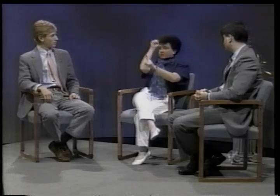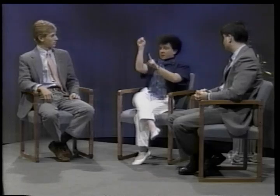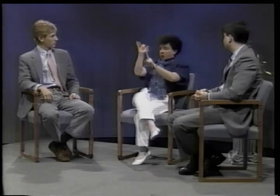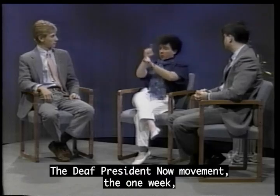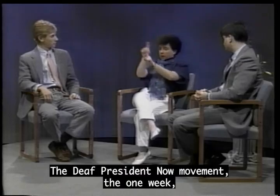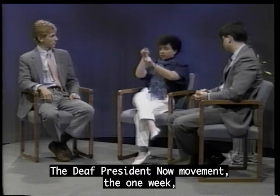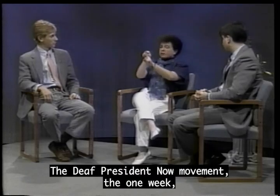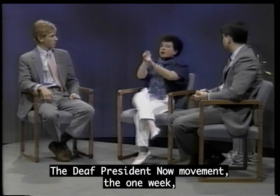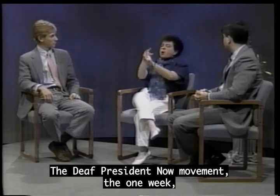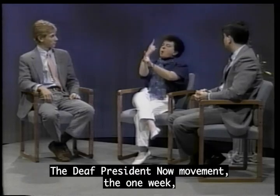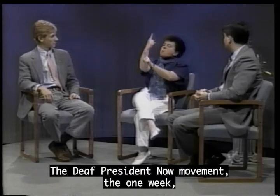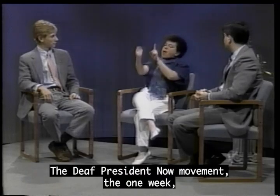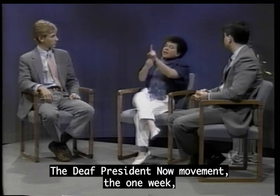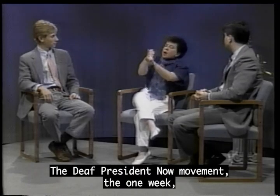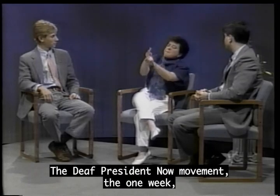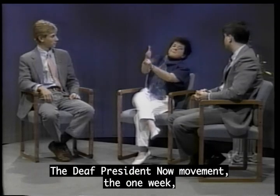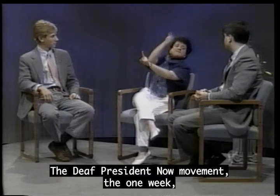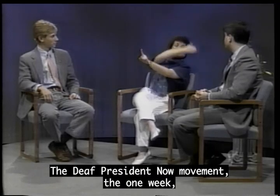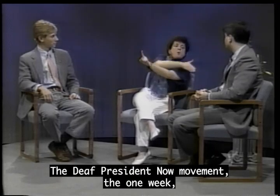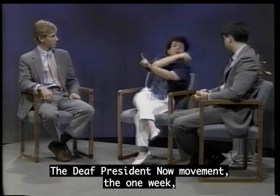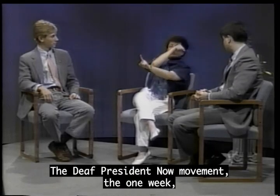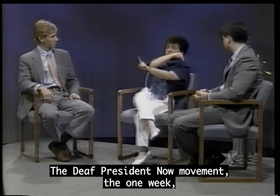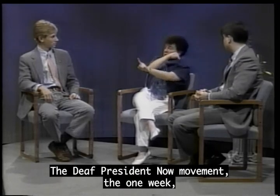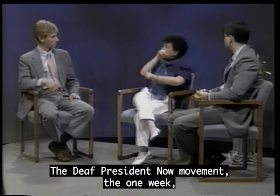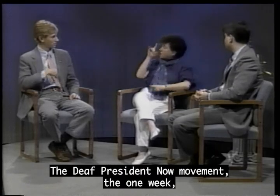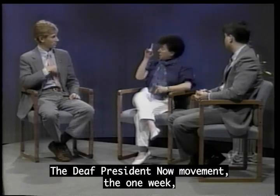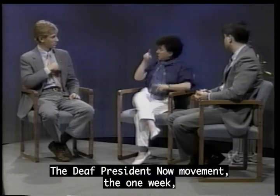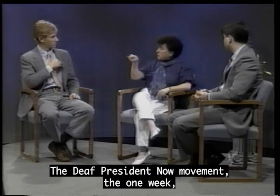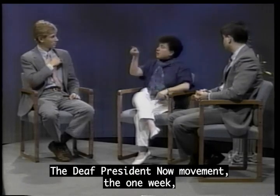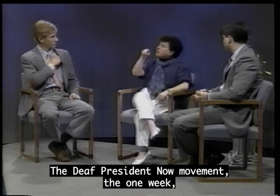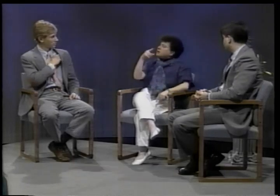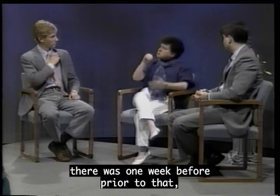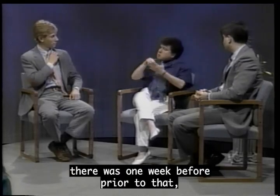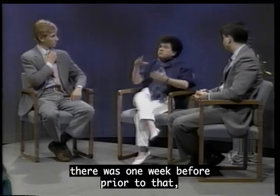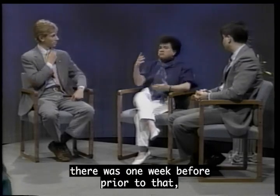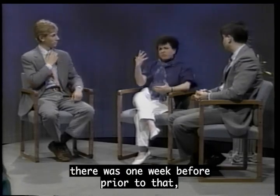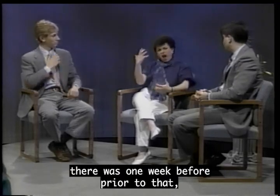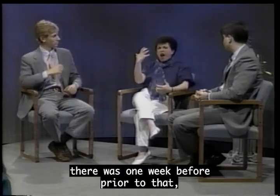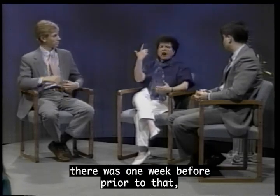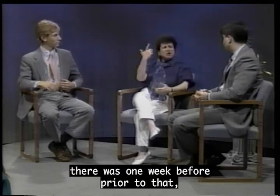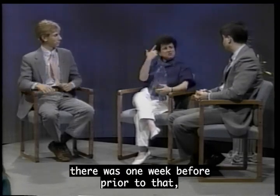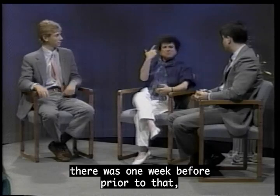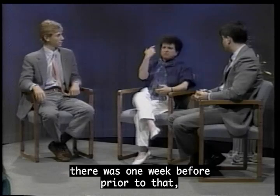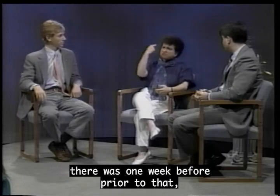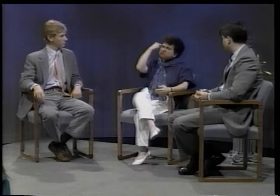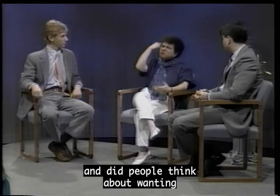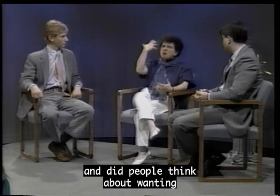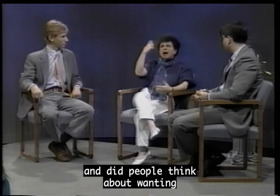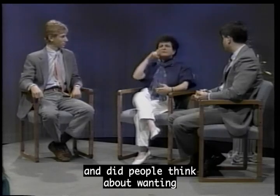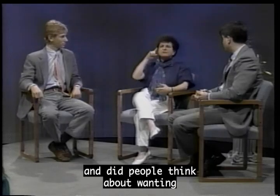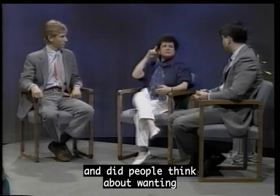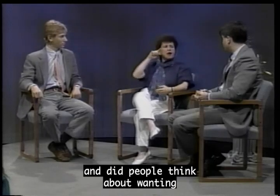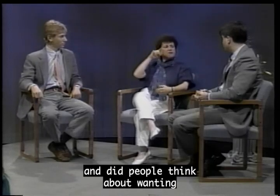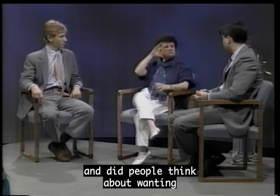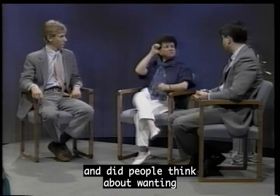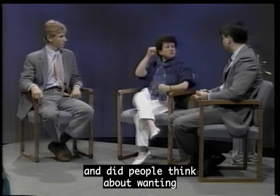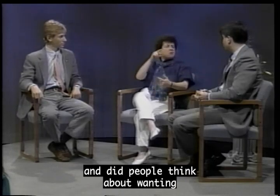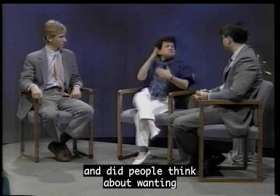The Deaf President Now movement, the 1 week, there was 1 week before, prior to that. And did